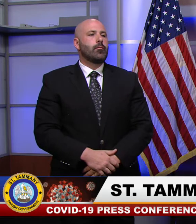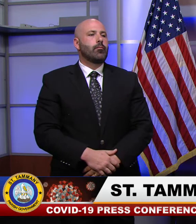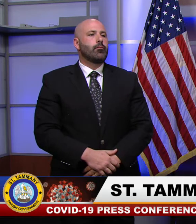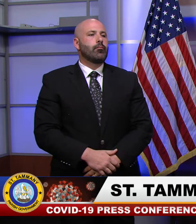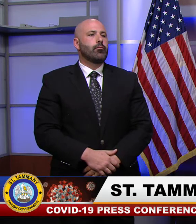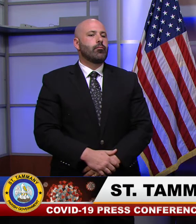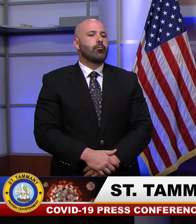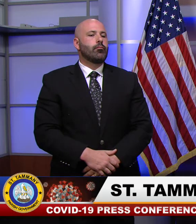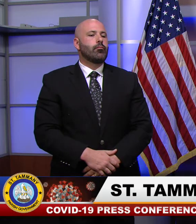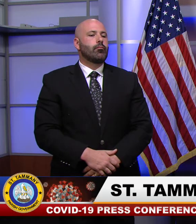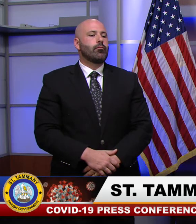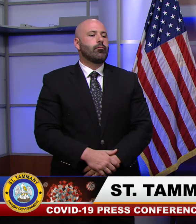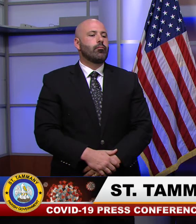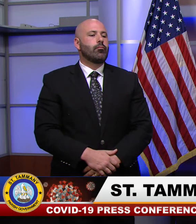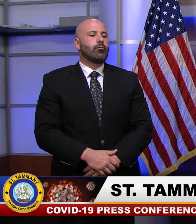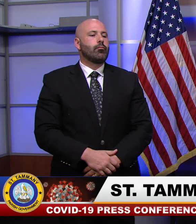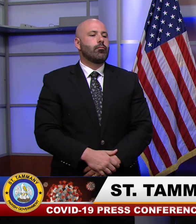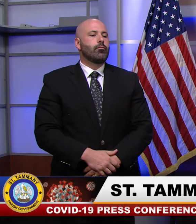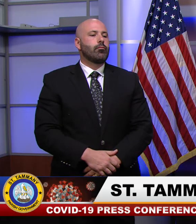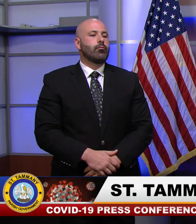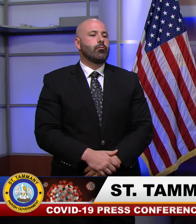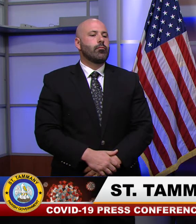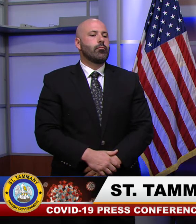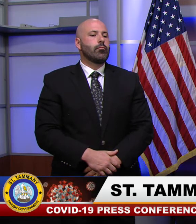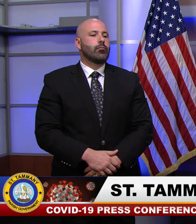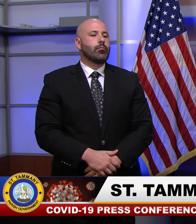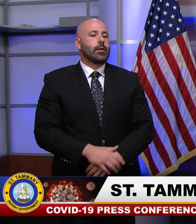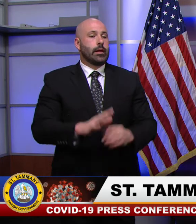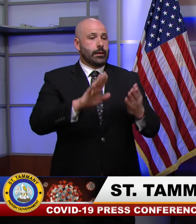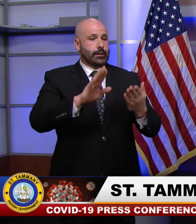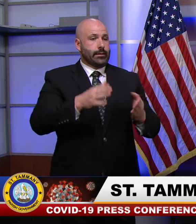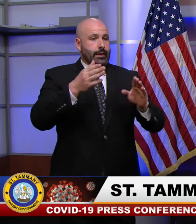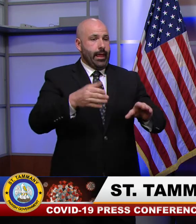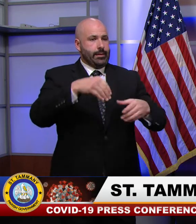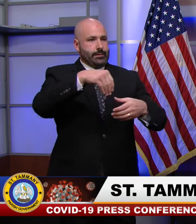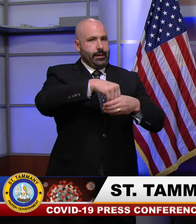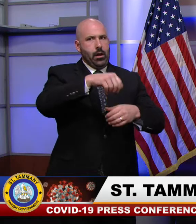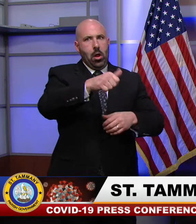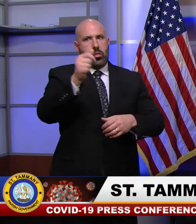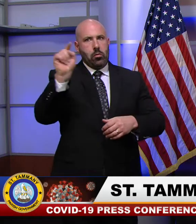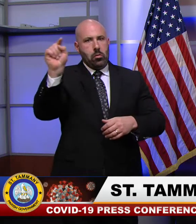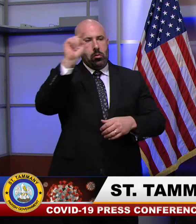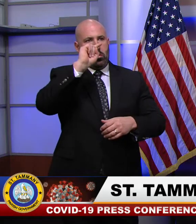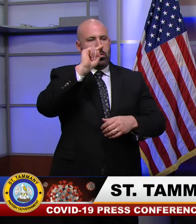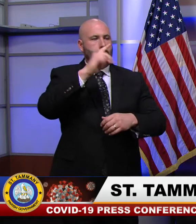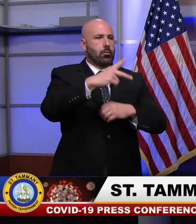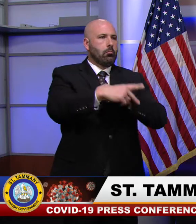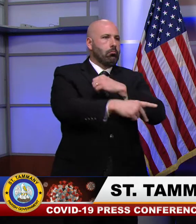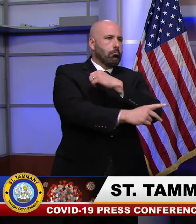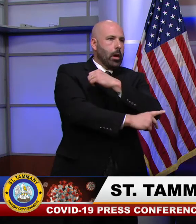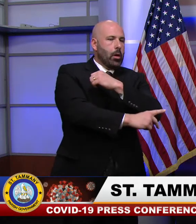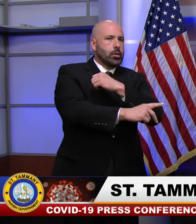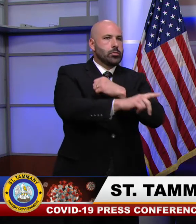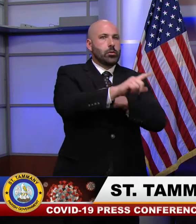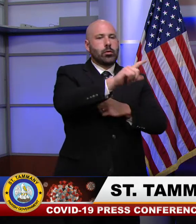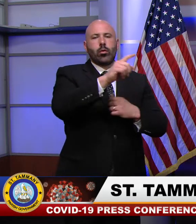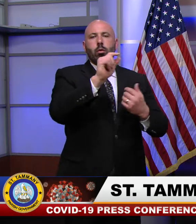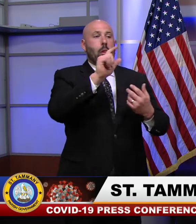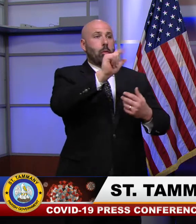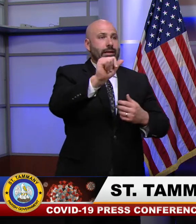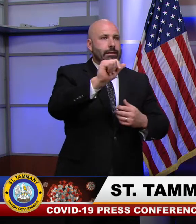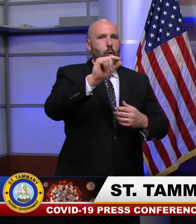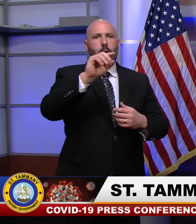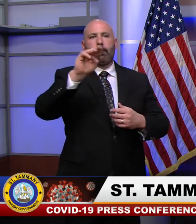those deaths of residents from other areas, whether it be in Louisiana or